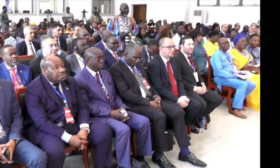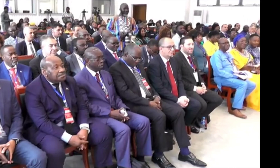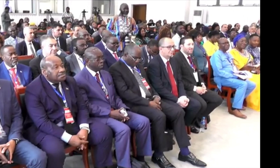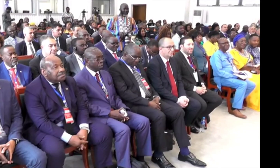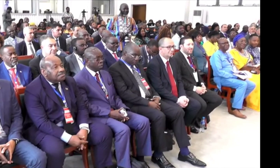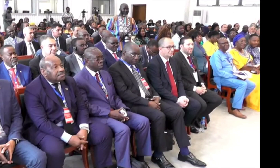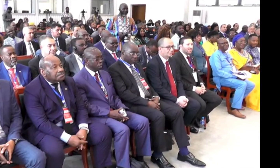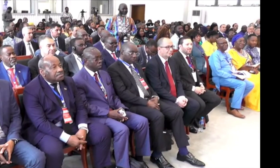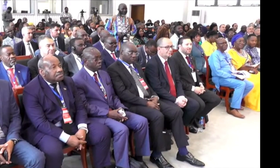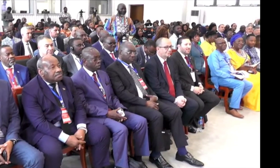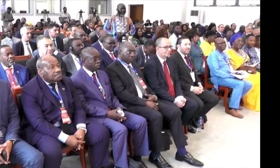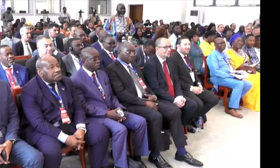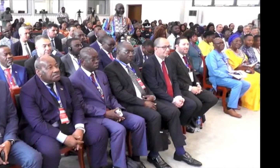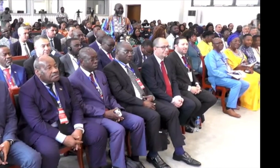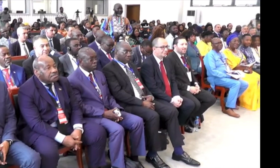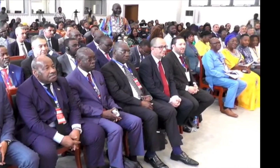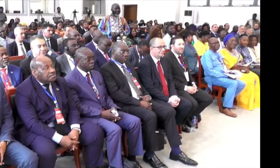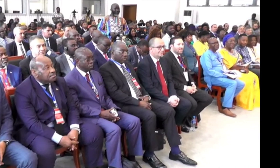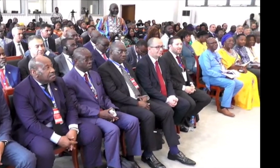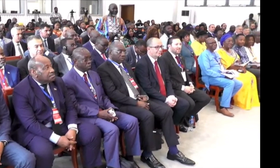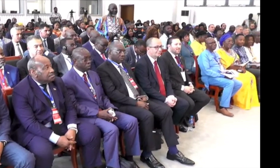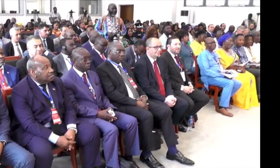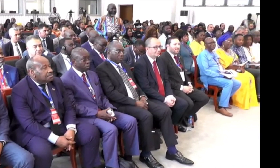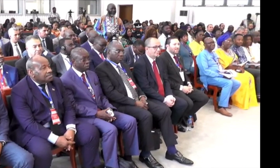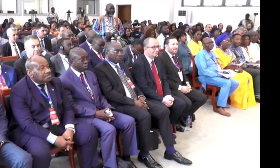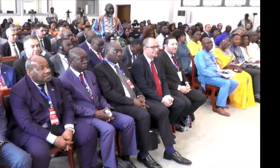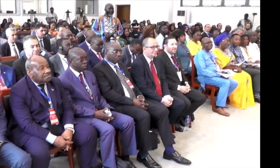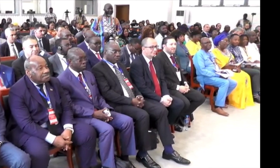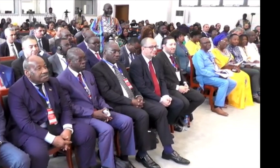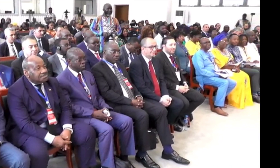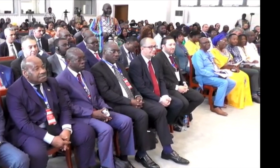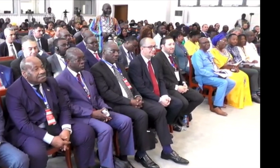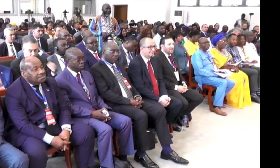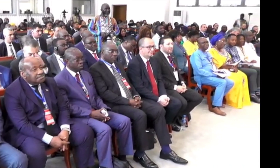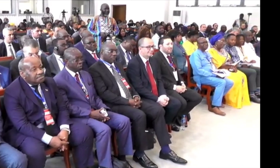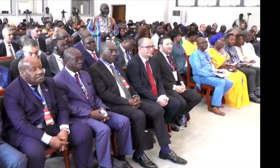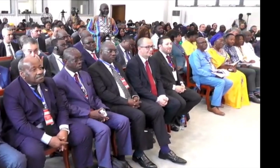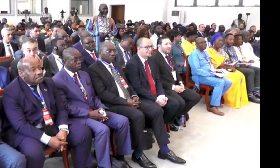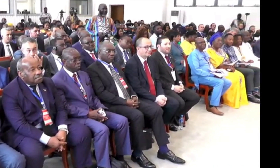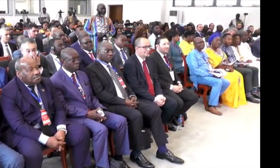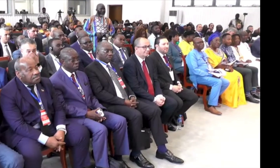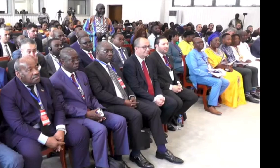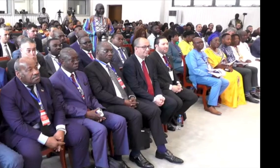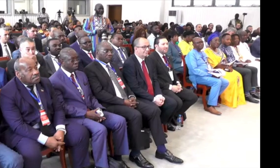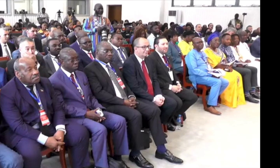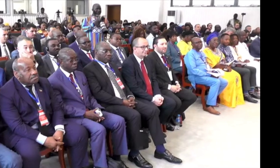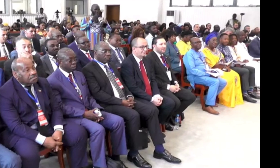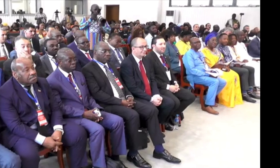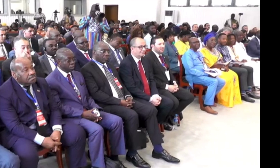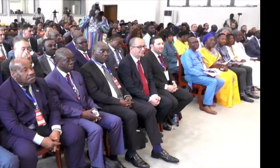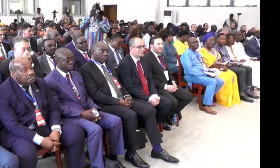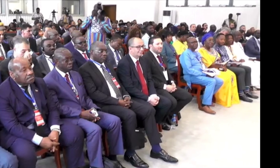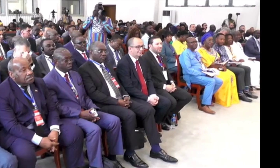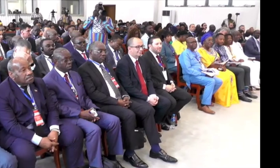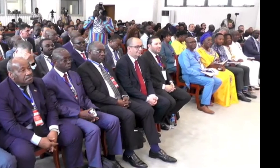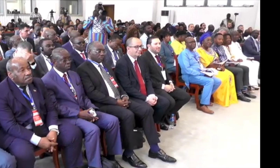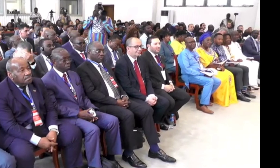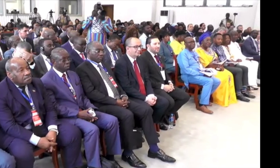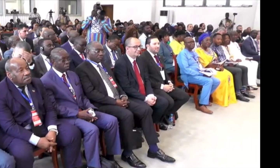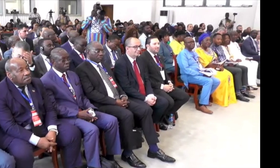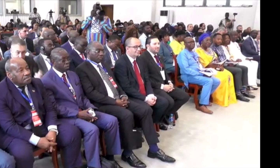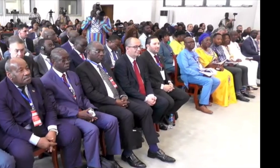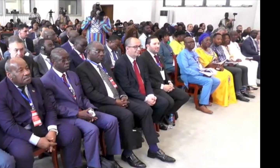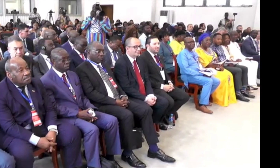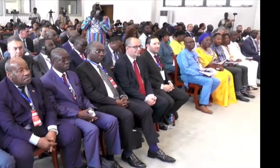I just want to warmly welcome you to the retreat for the ambassadors of the C10 that is held here today. And